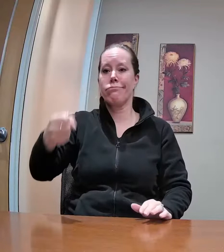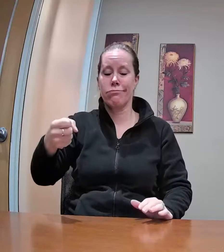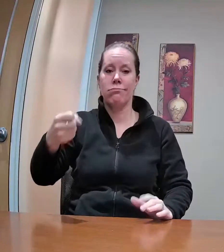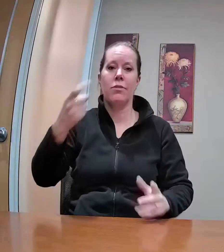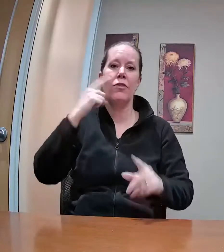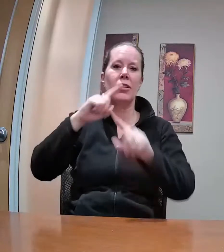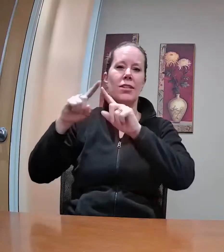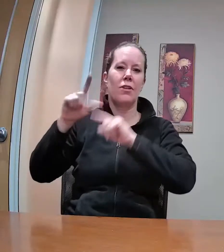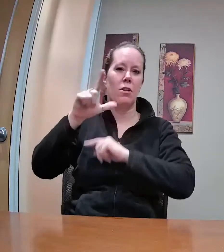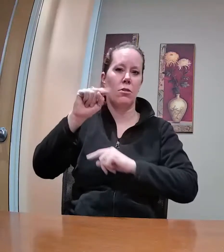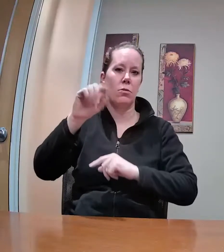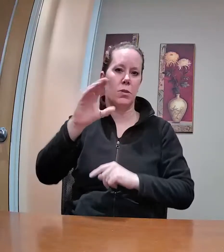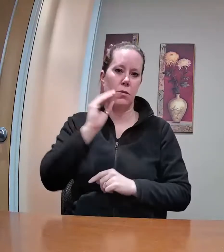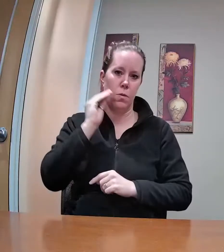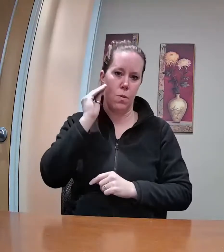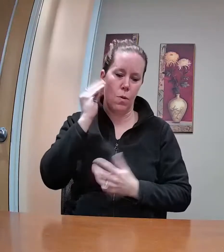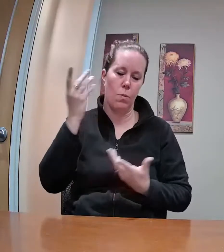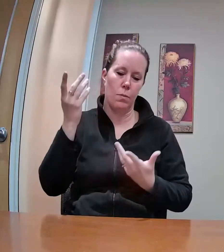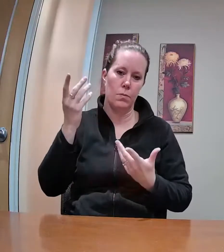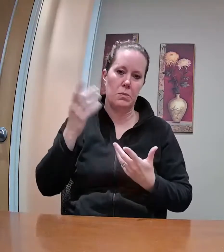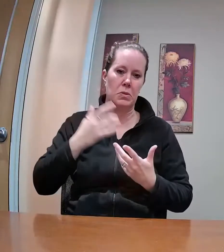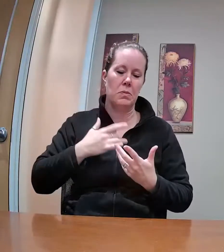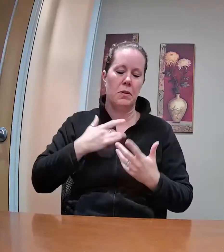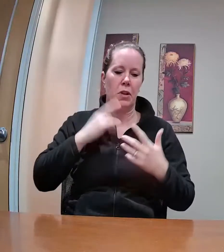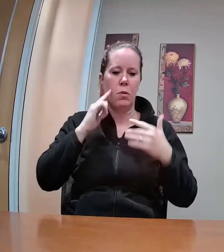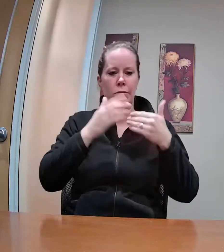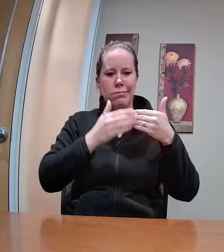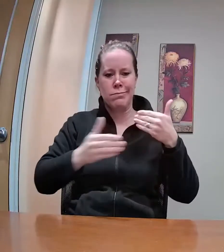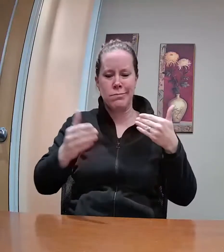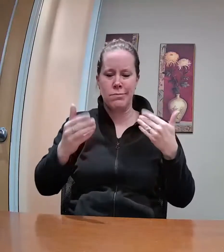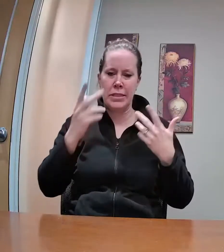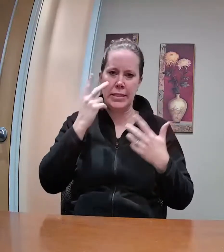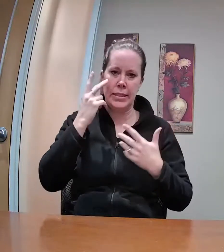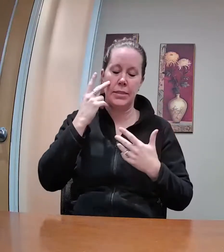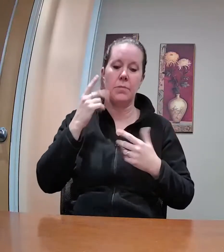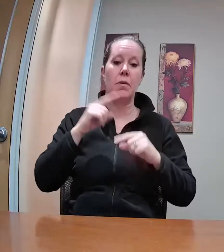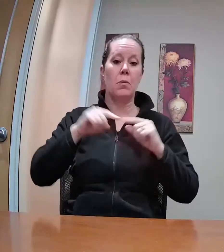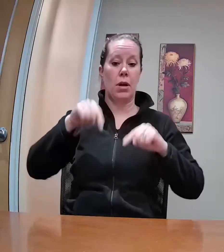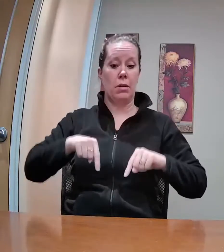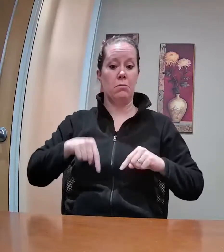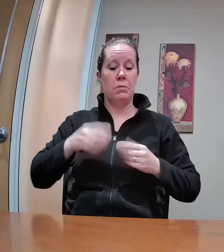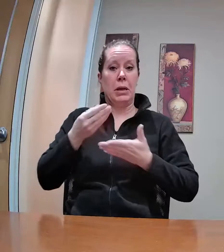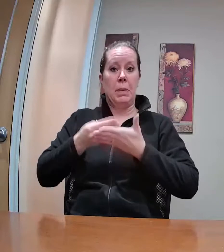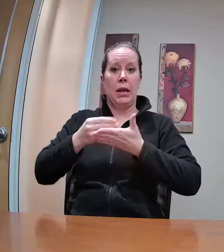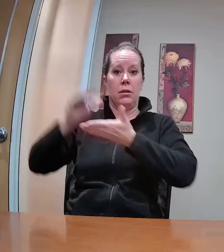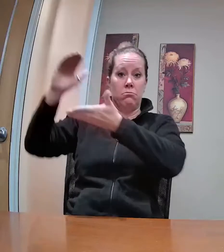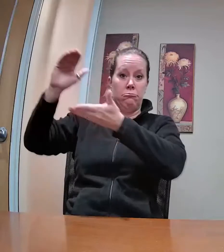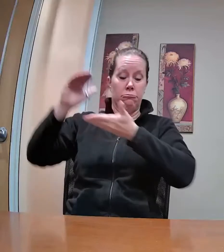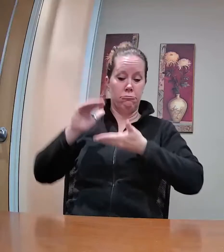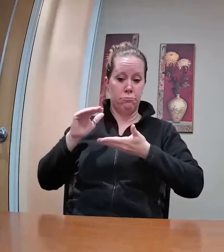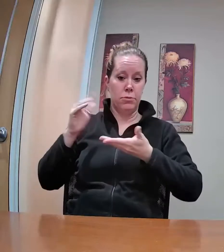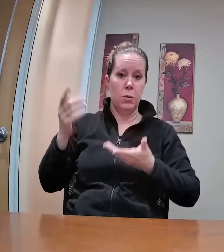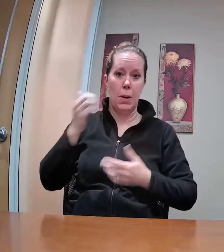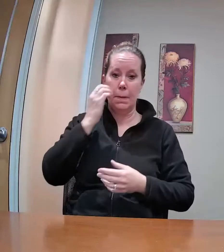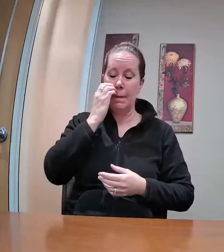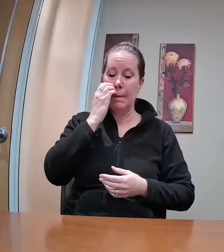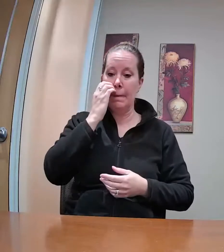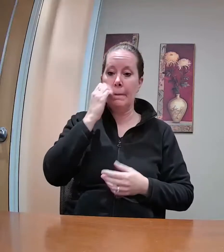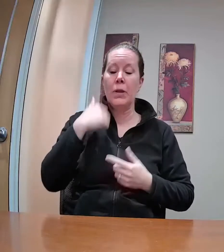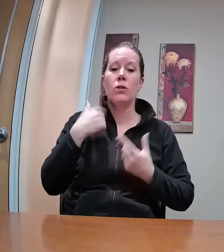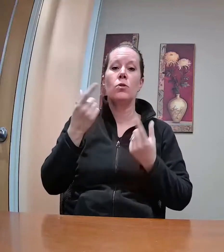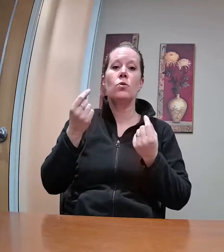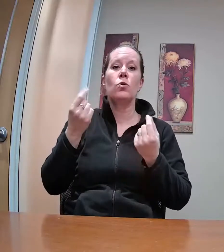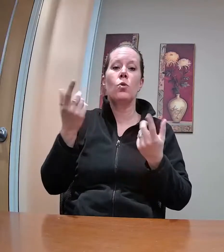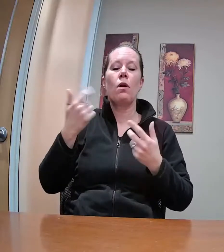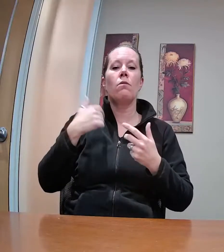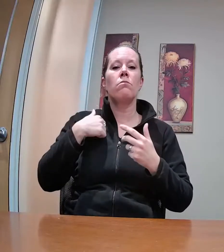various homes. So the initial change for this home with the funding that we've received is that we've